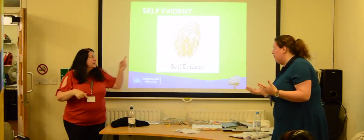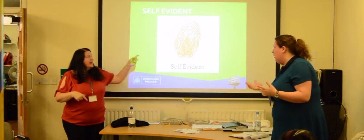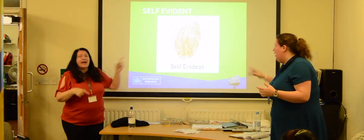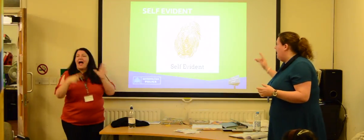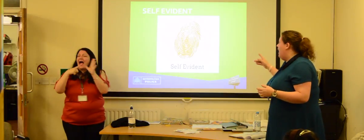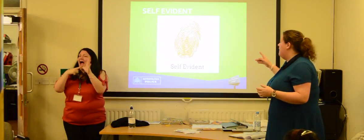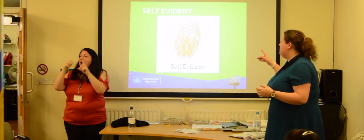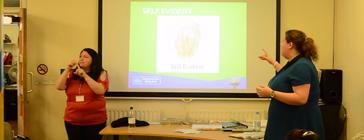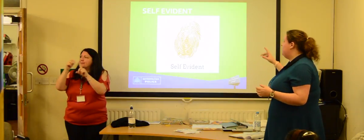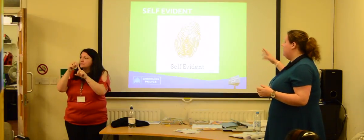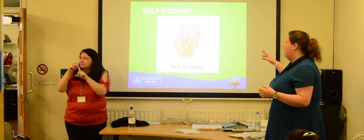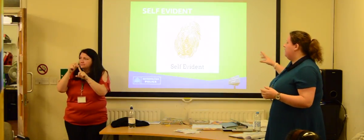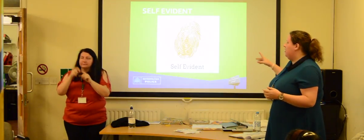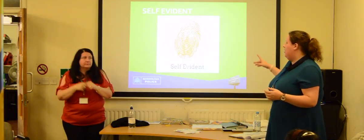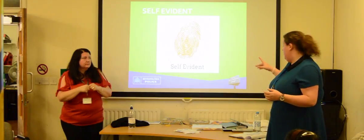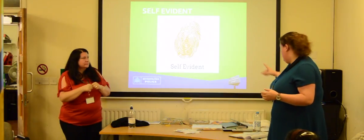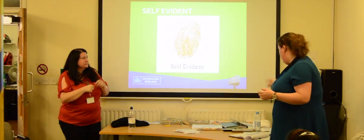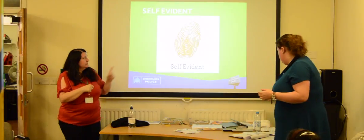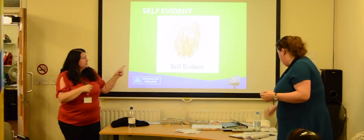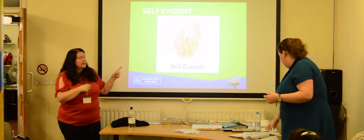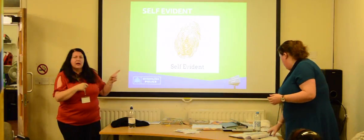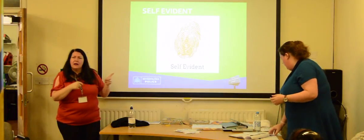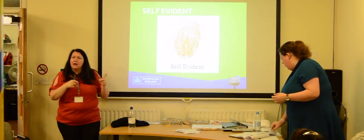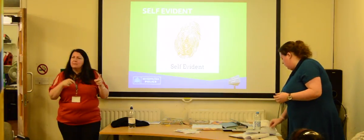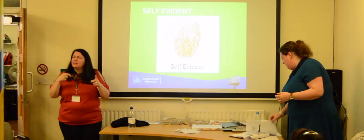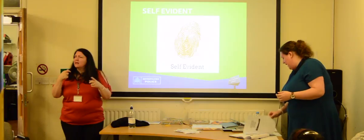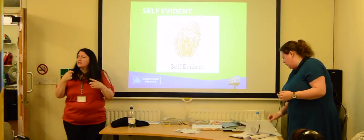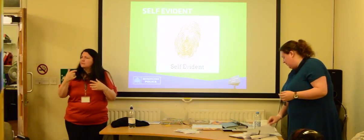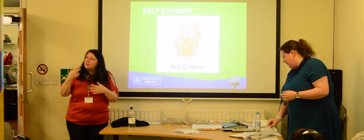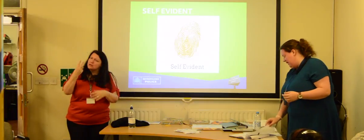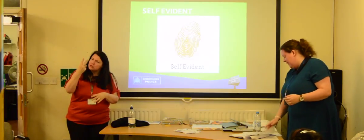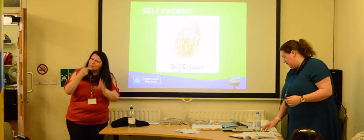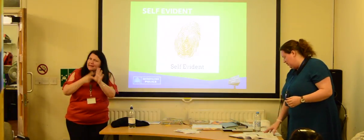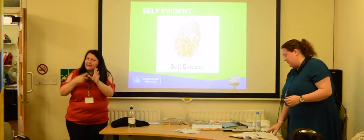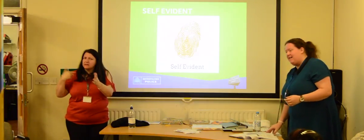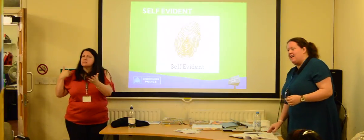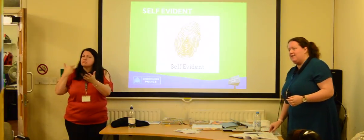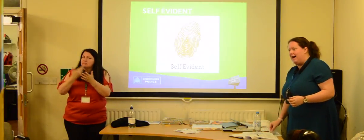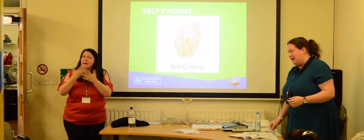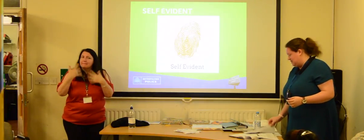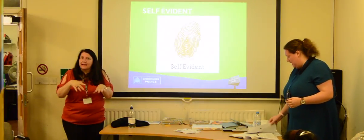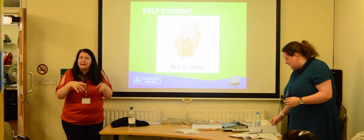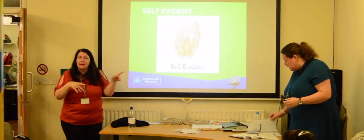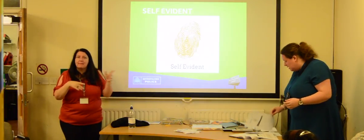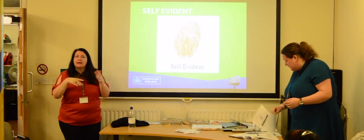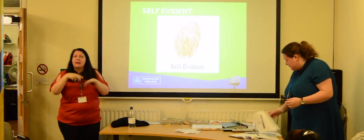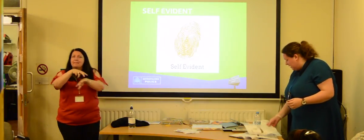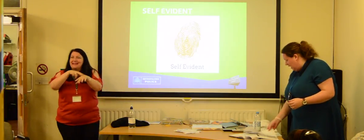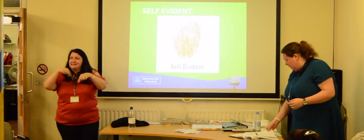those. It's been around for a couple of years, but the Met has recently sort of decided to buy into